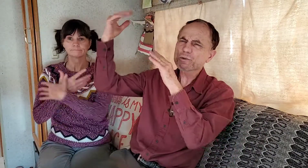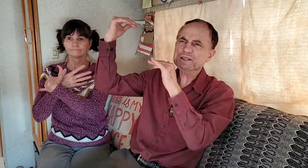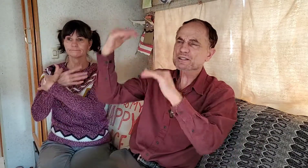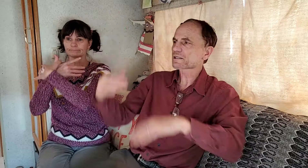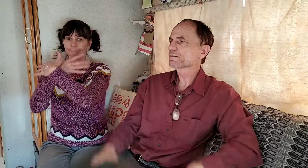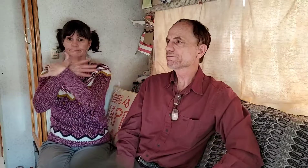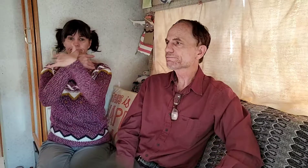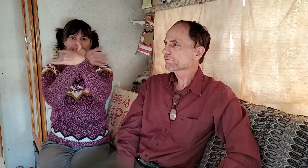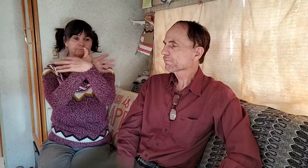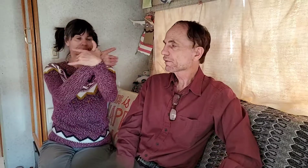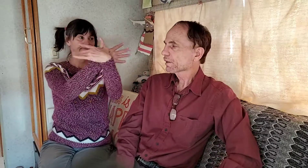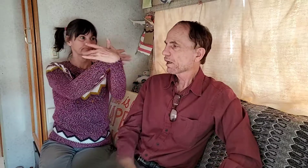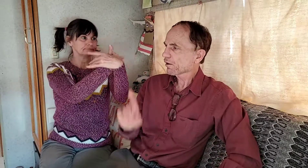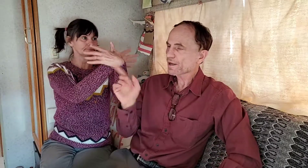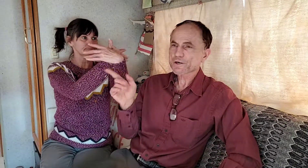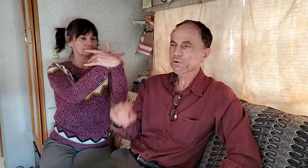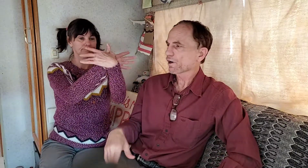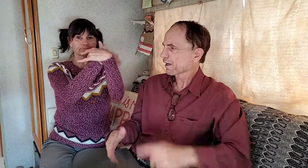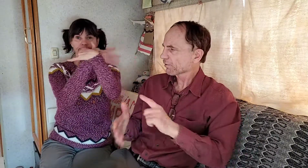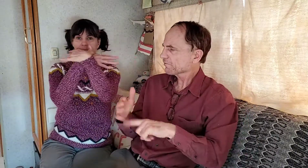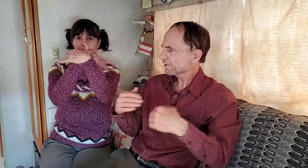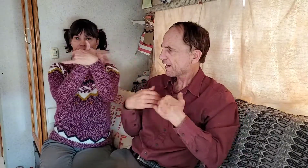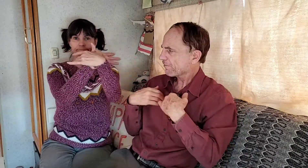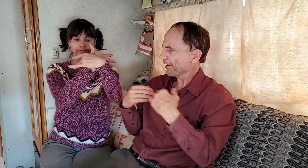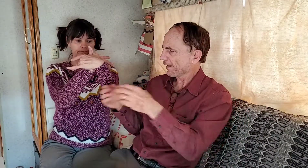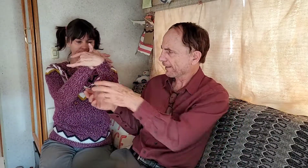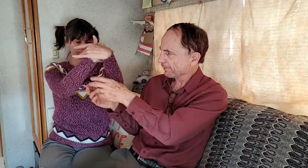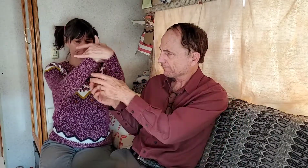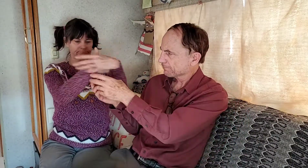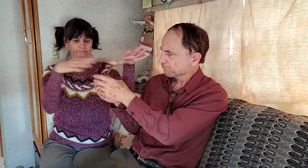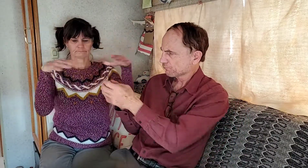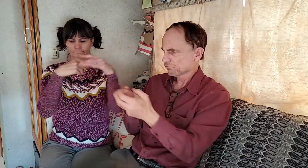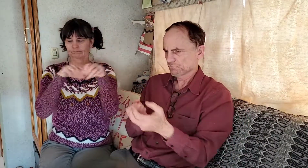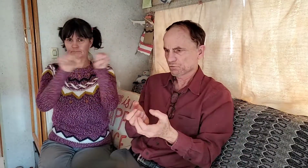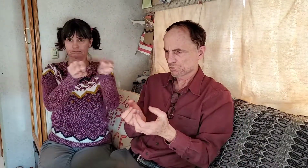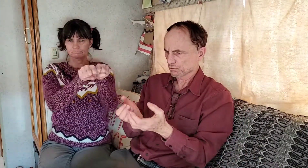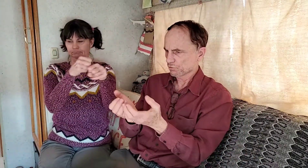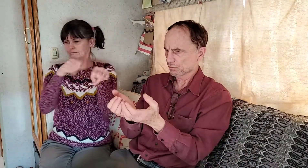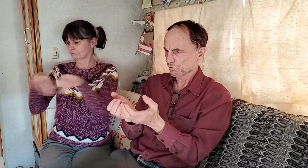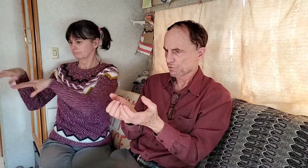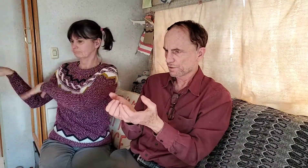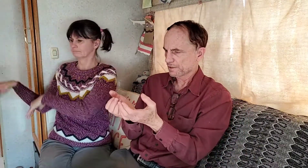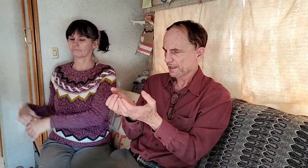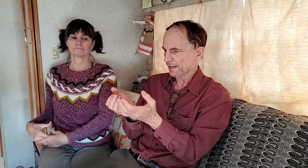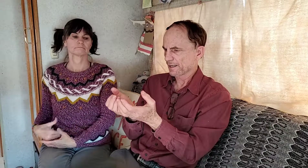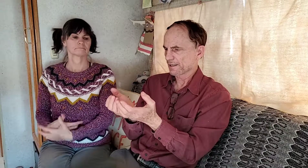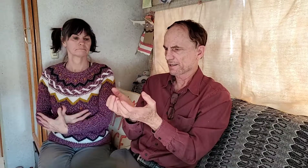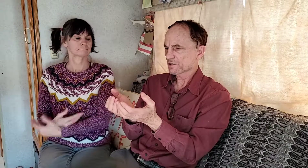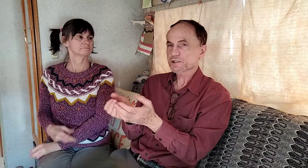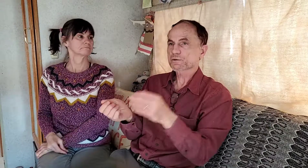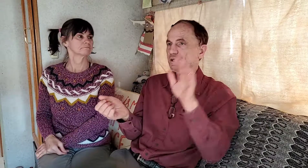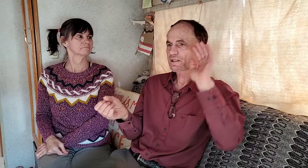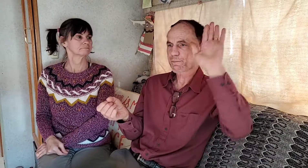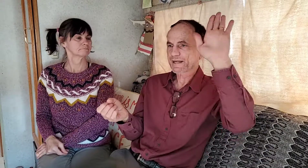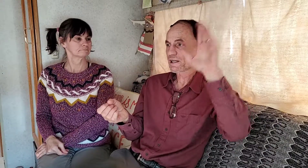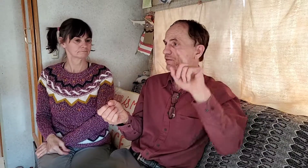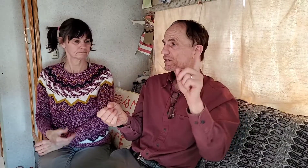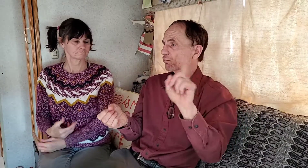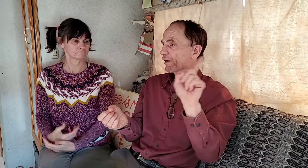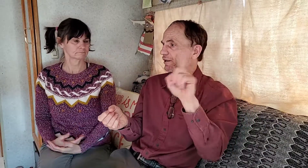hopeless. Oh, there you are. What have you got there? Oh, yeah, it certainly is magnificent. Where did you